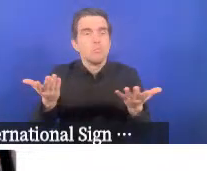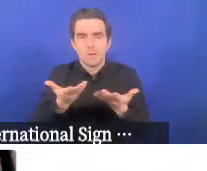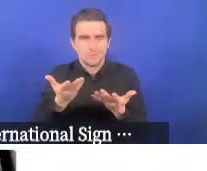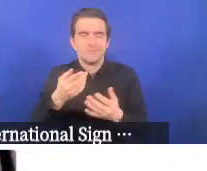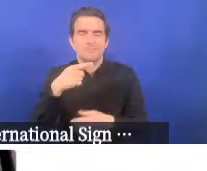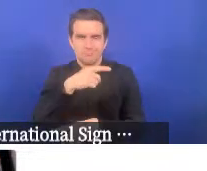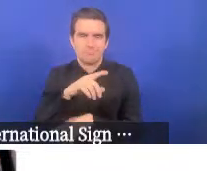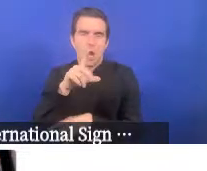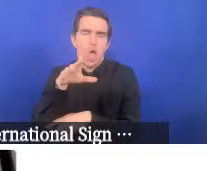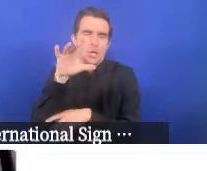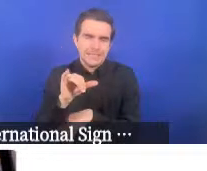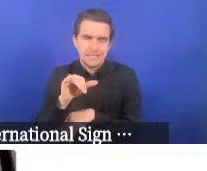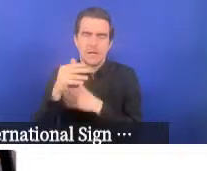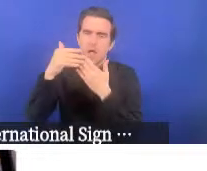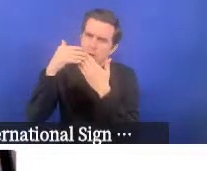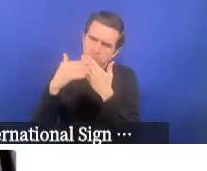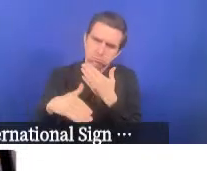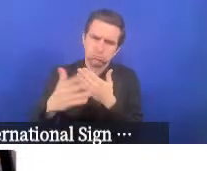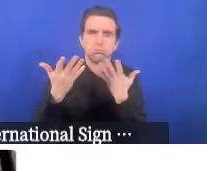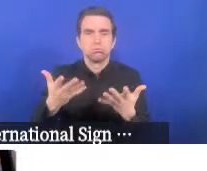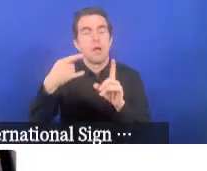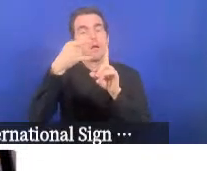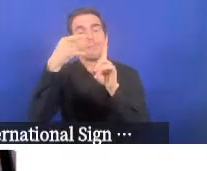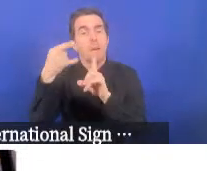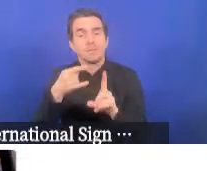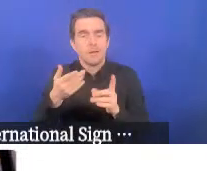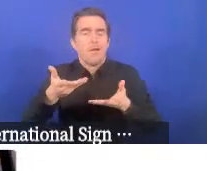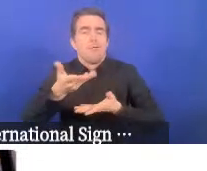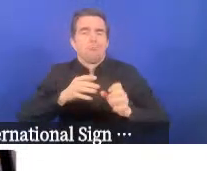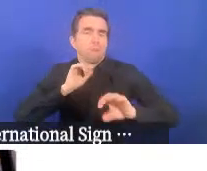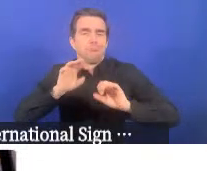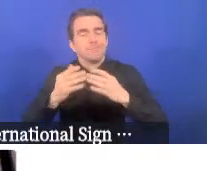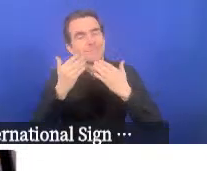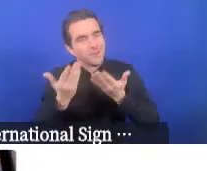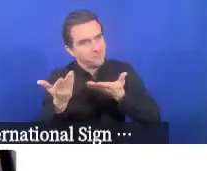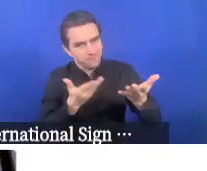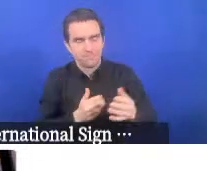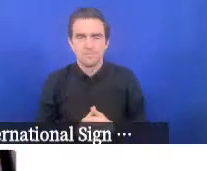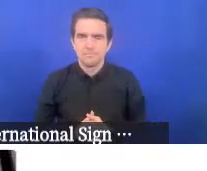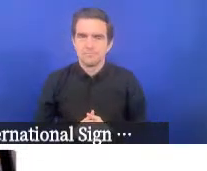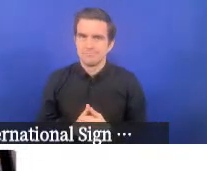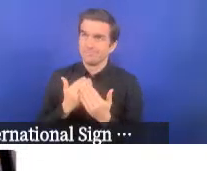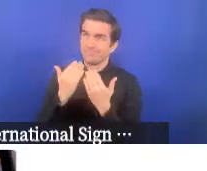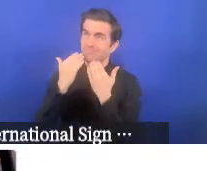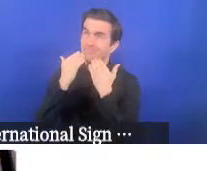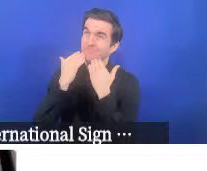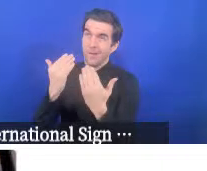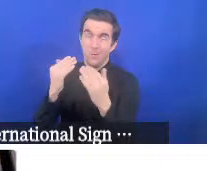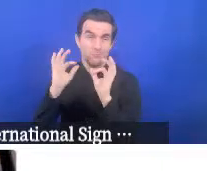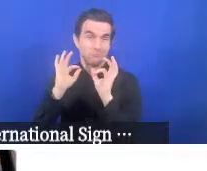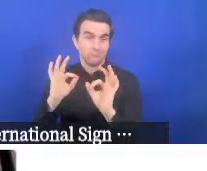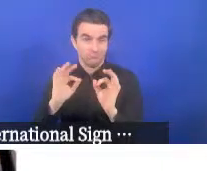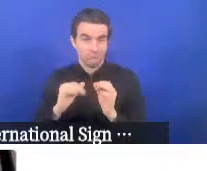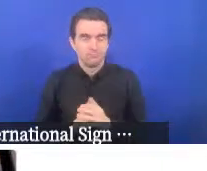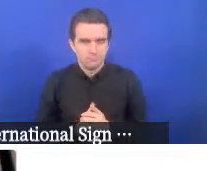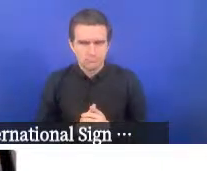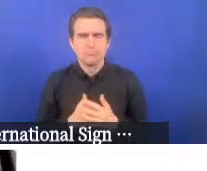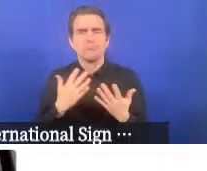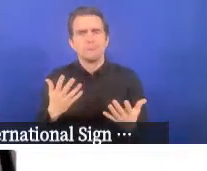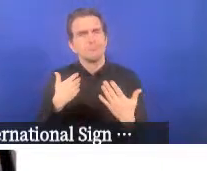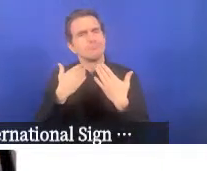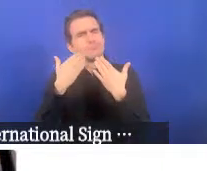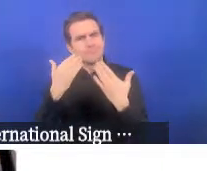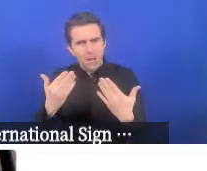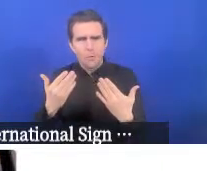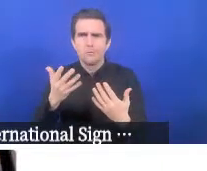Thank you so much, Ben, and thank you for your multilingual explanation. So we have two welcome videos to